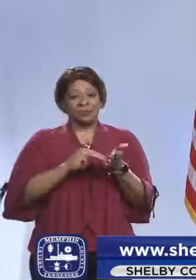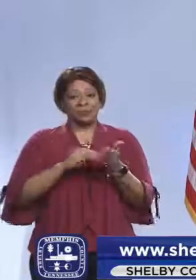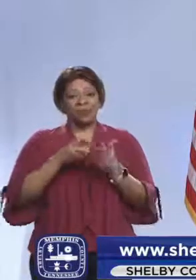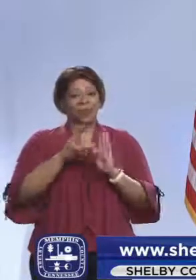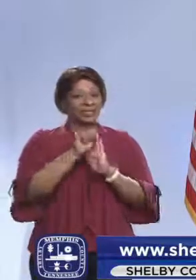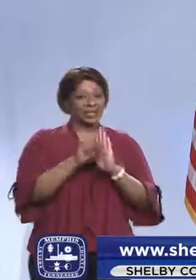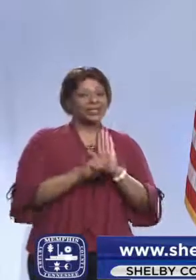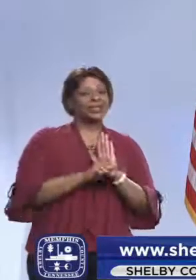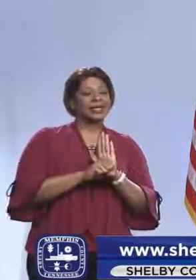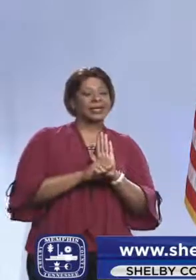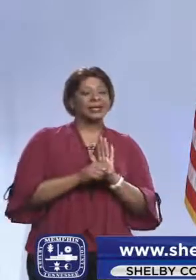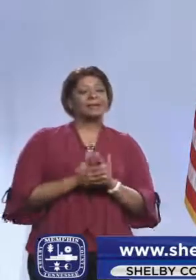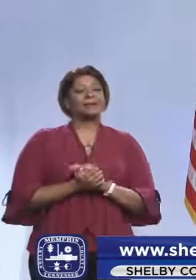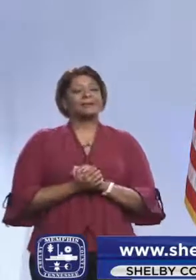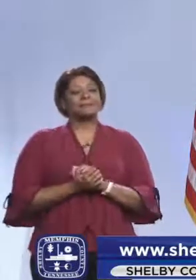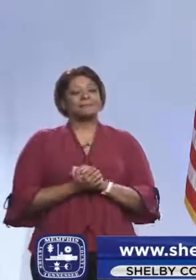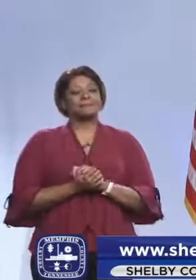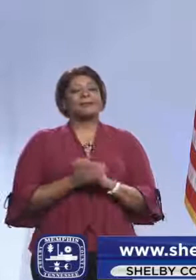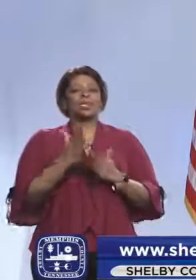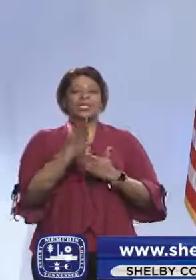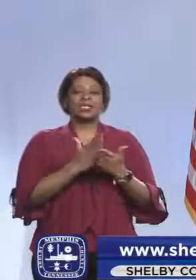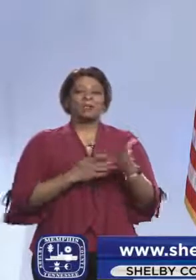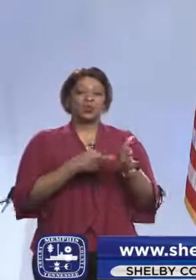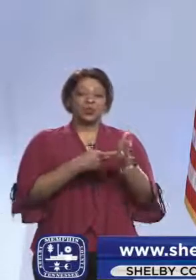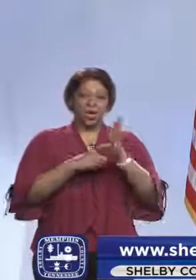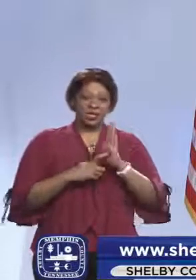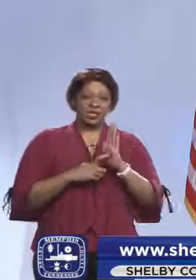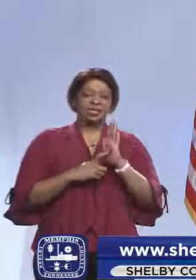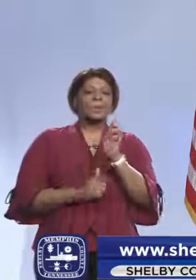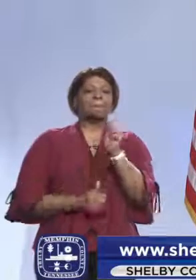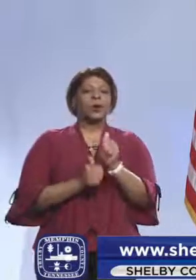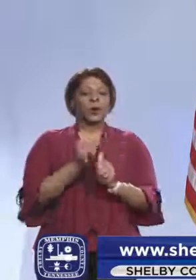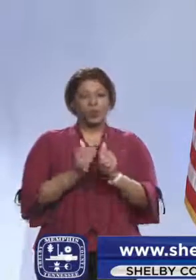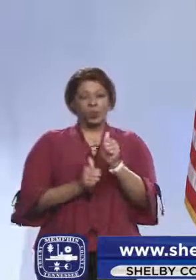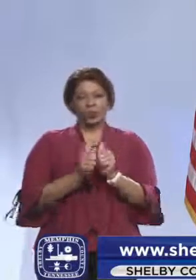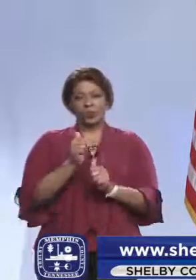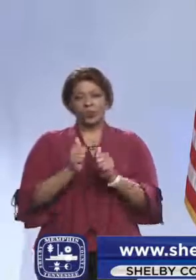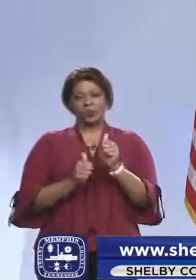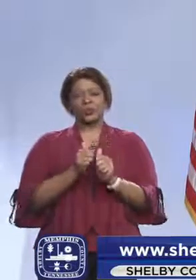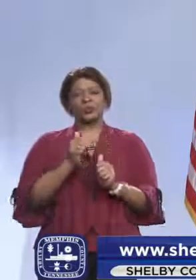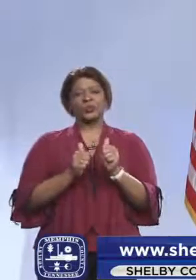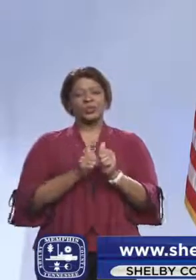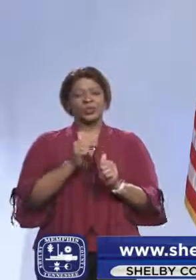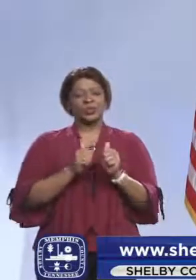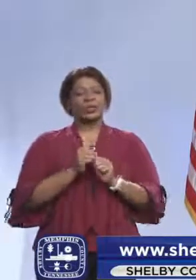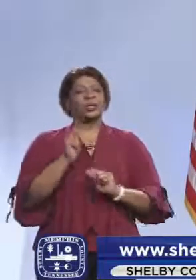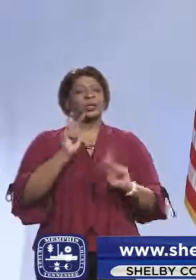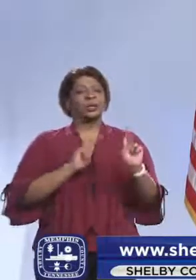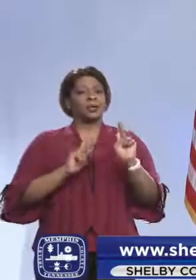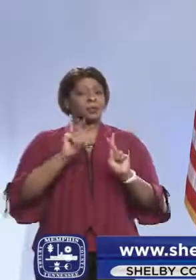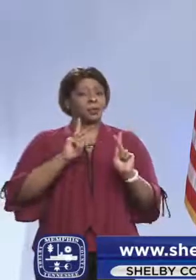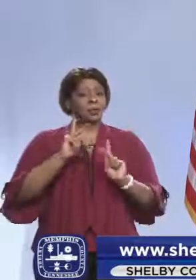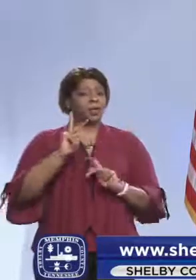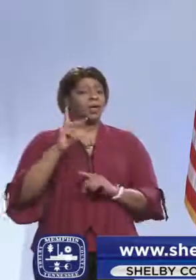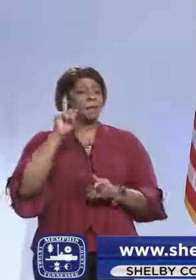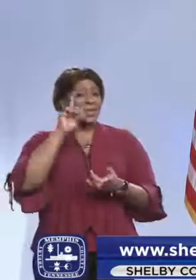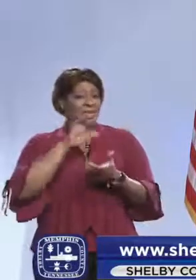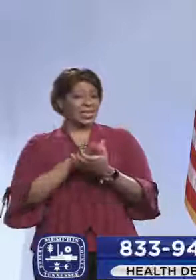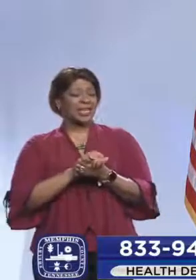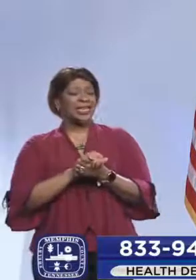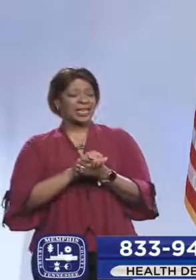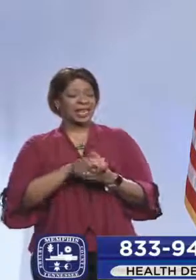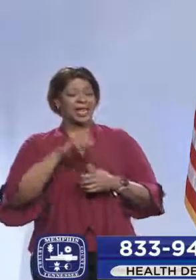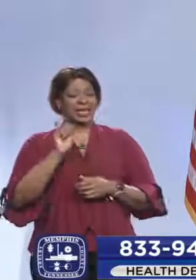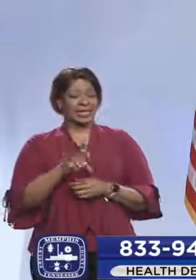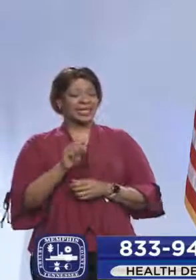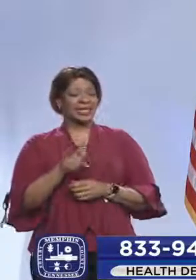state. There's certain criteria, I think, that most reasoned people on this topic believe that need